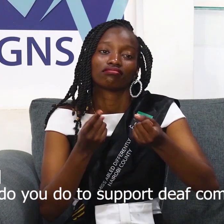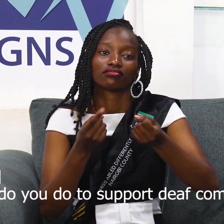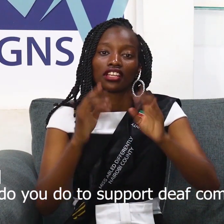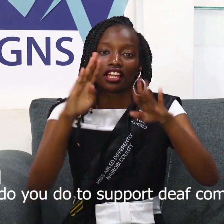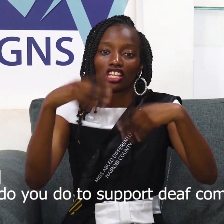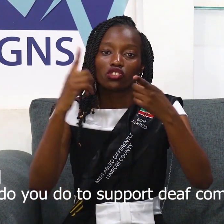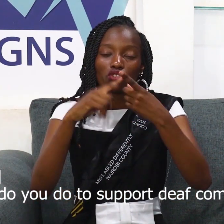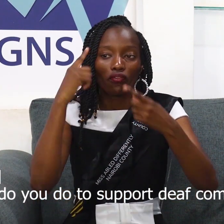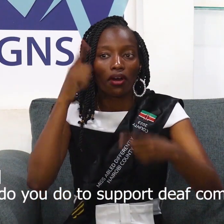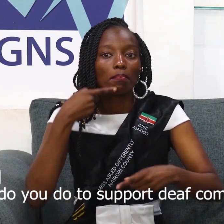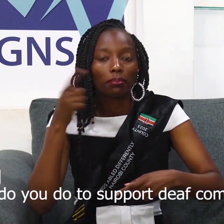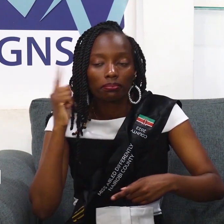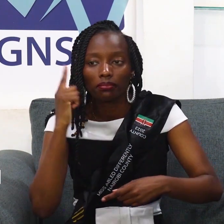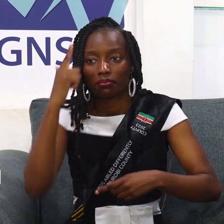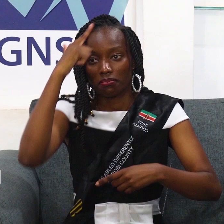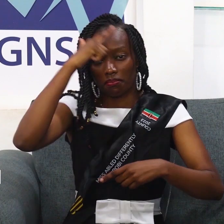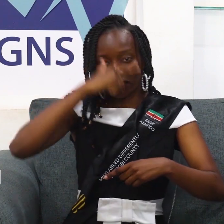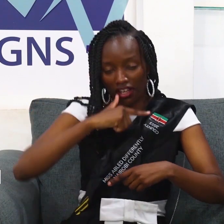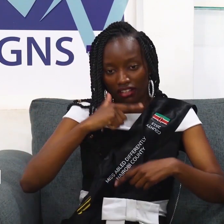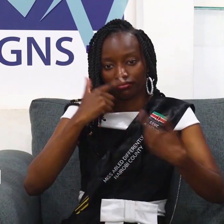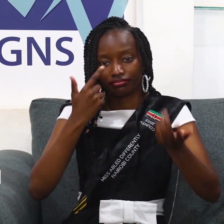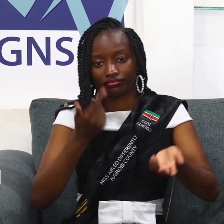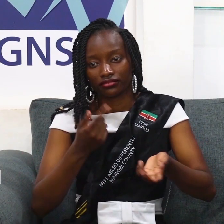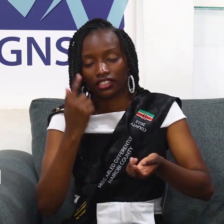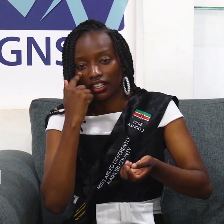For me, I'd say the support my